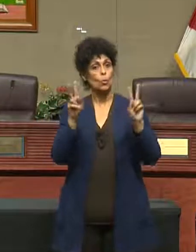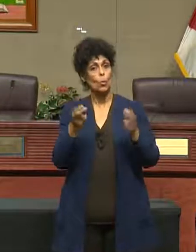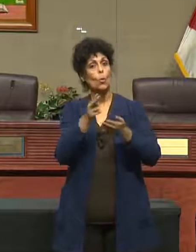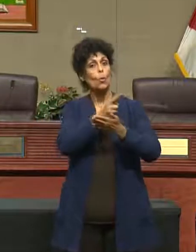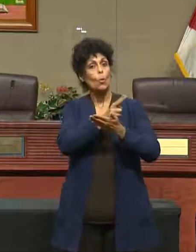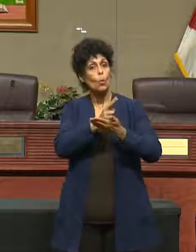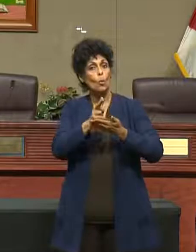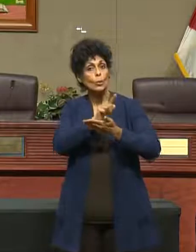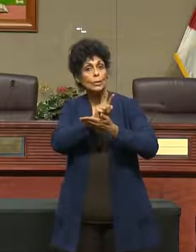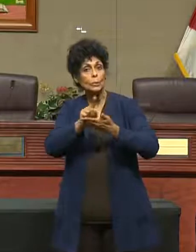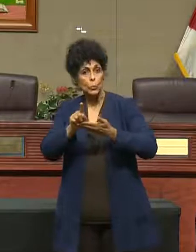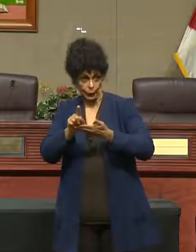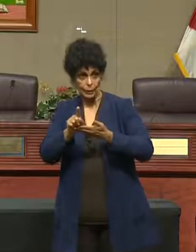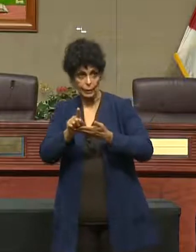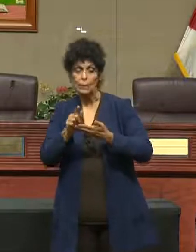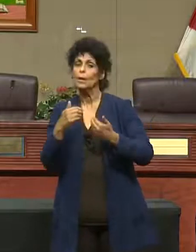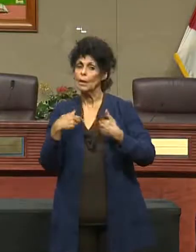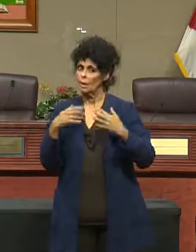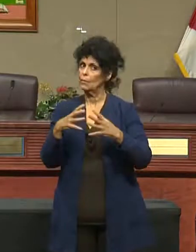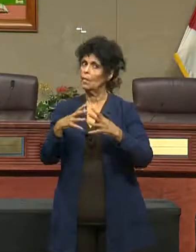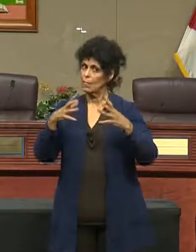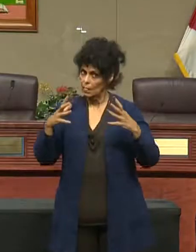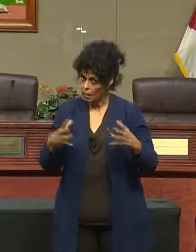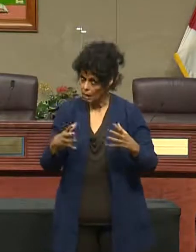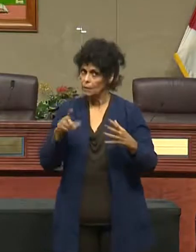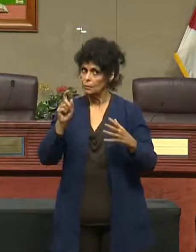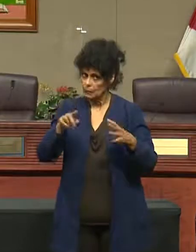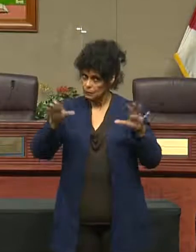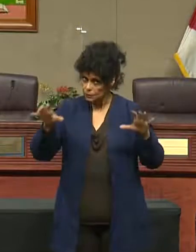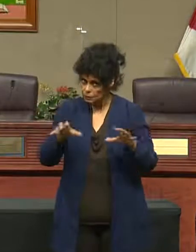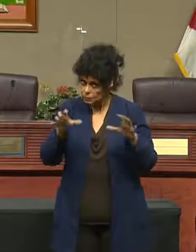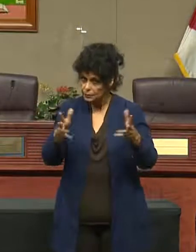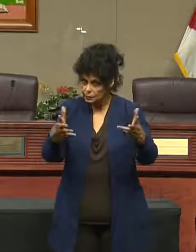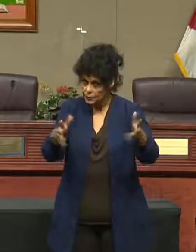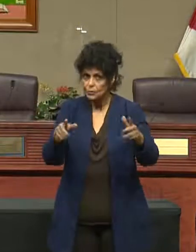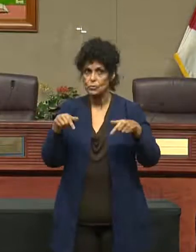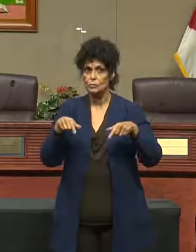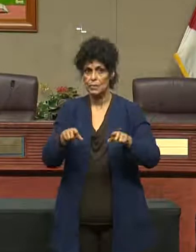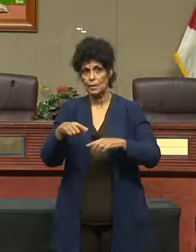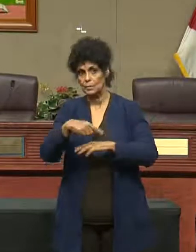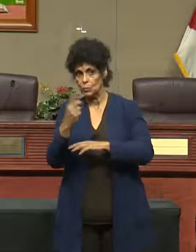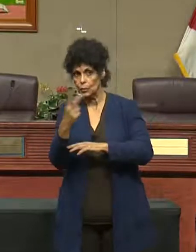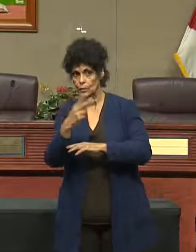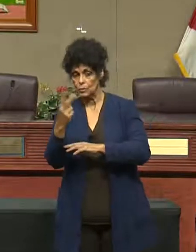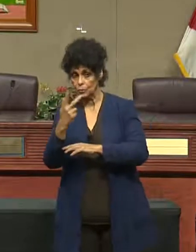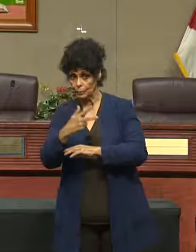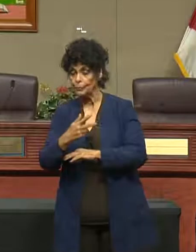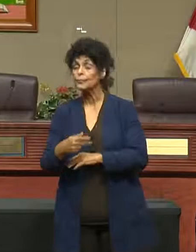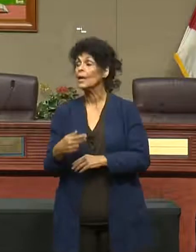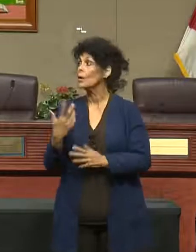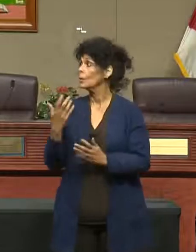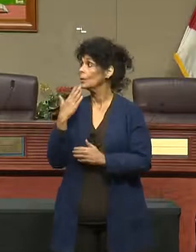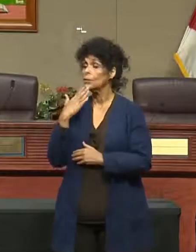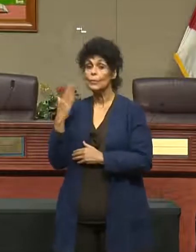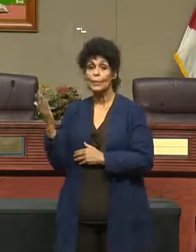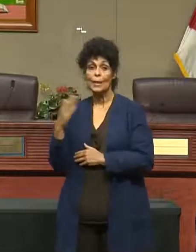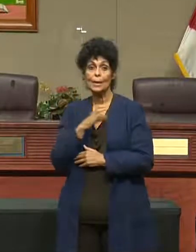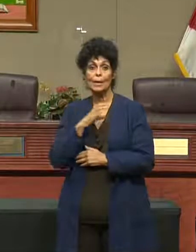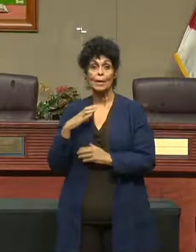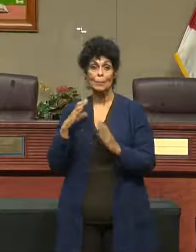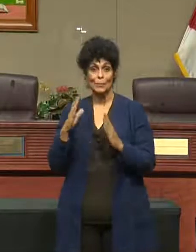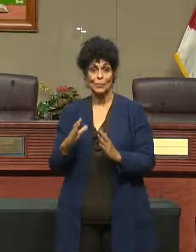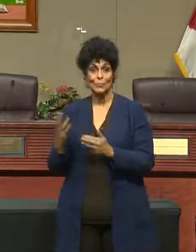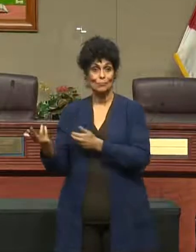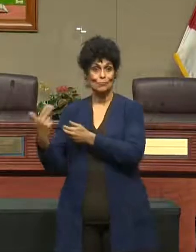get accomplished during the next few days. I want to say thank you to our commissioners who are joining us, who